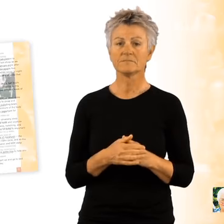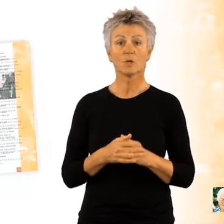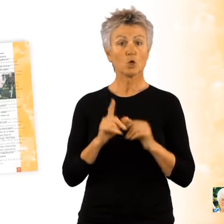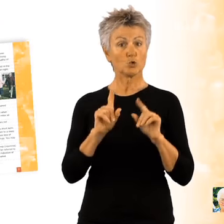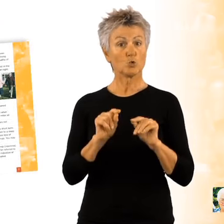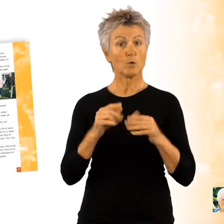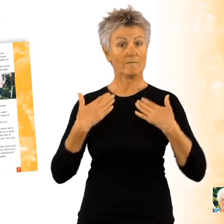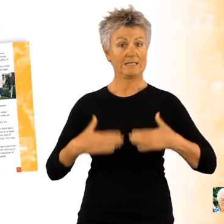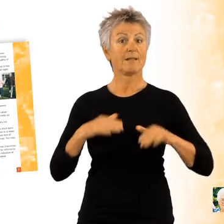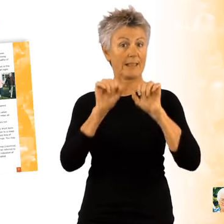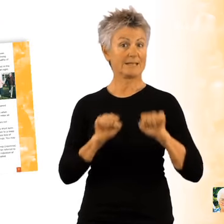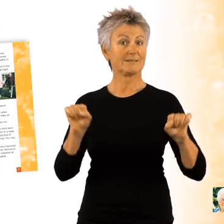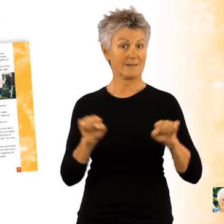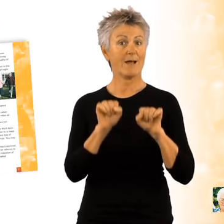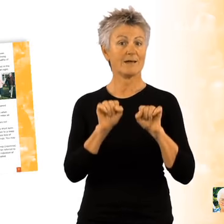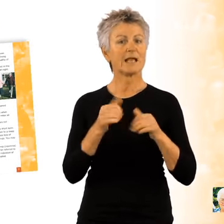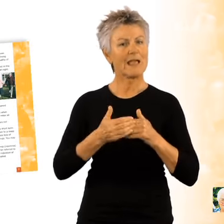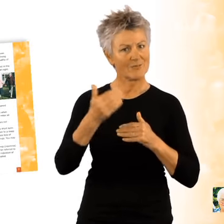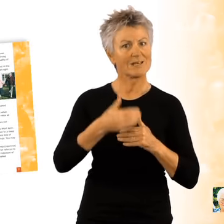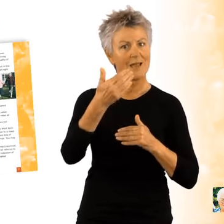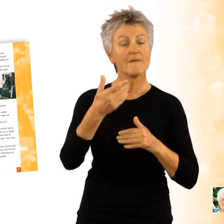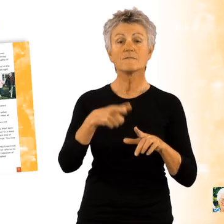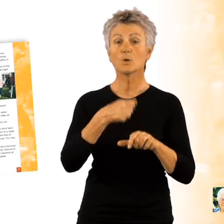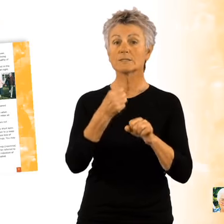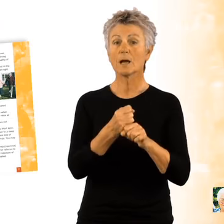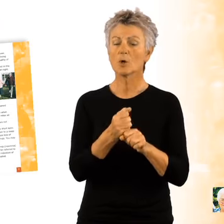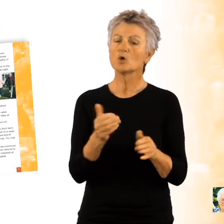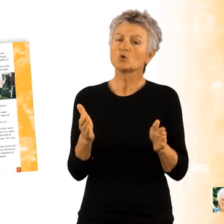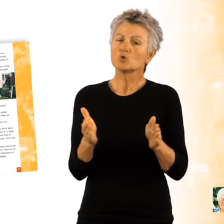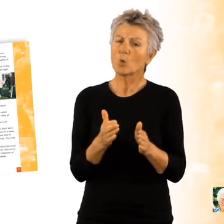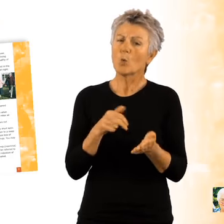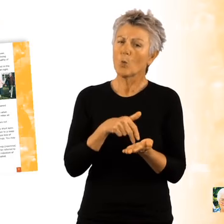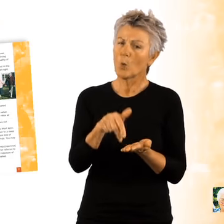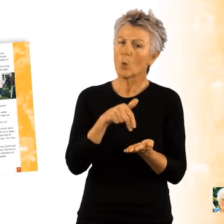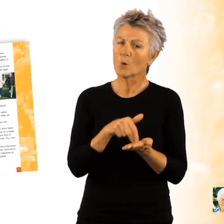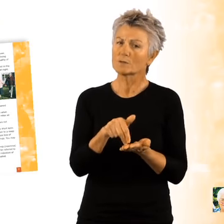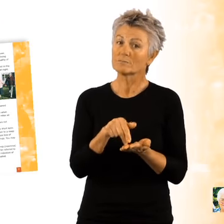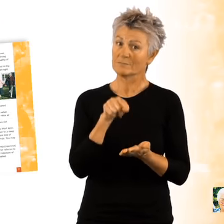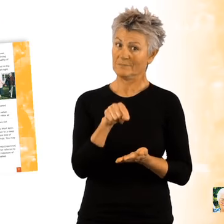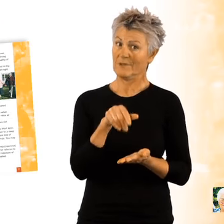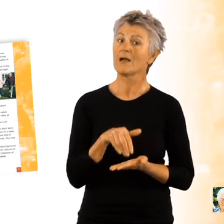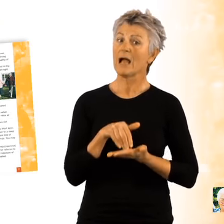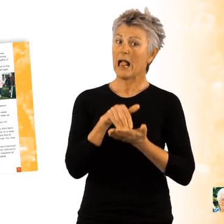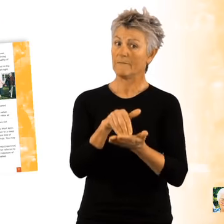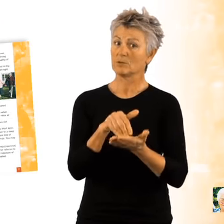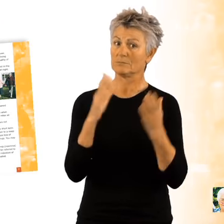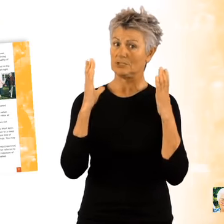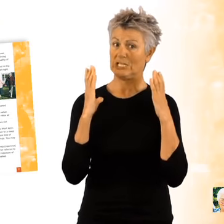Have some physical exercise each day. Even a short walk will help reduce tension, and being outside in the